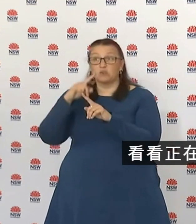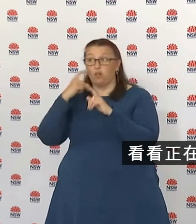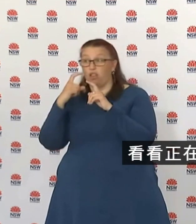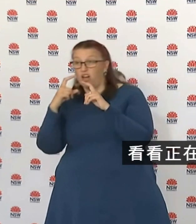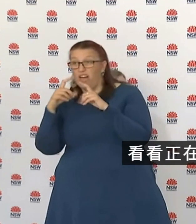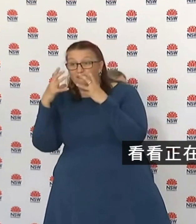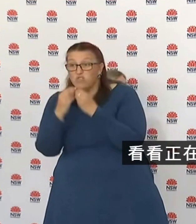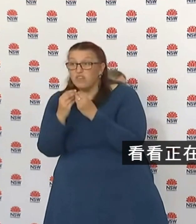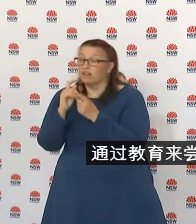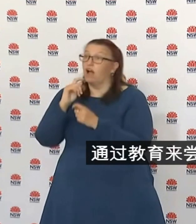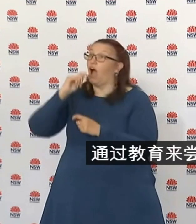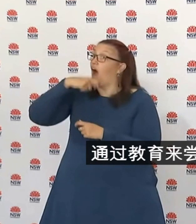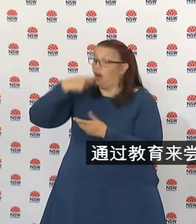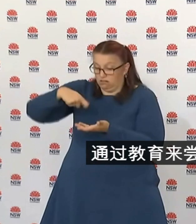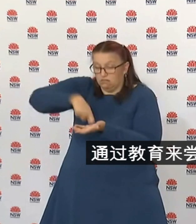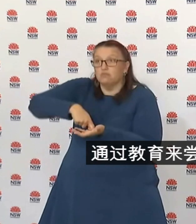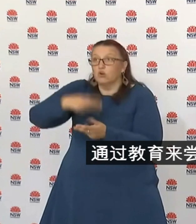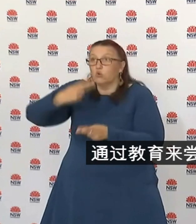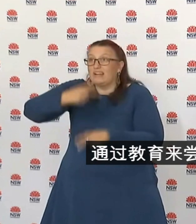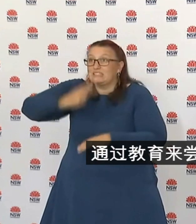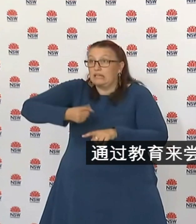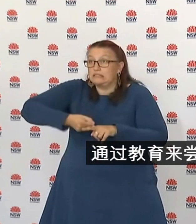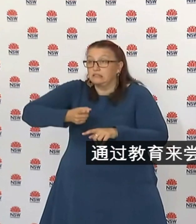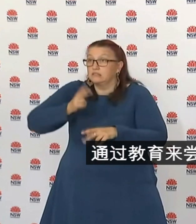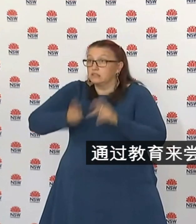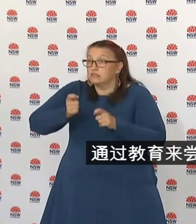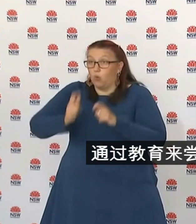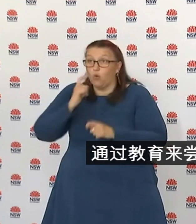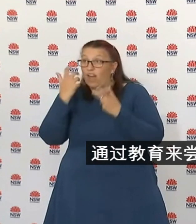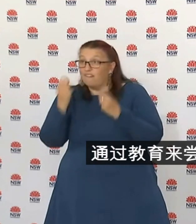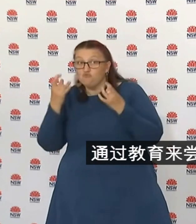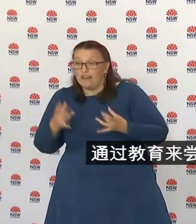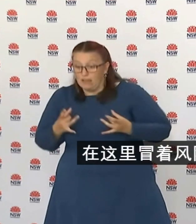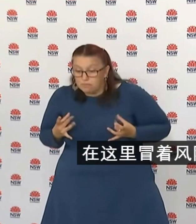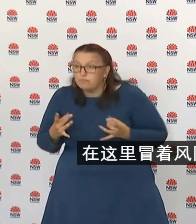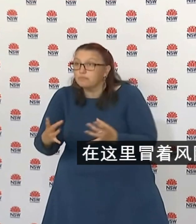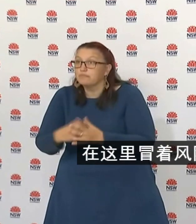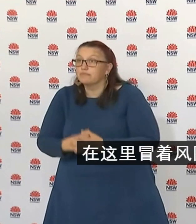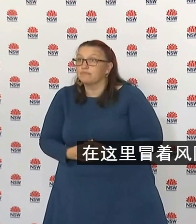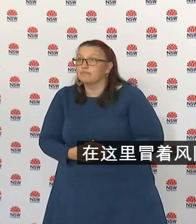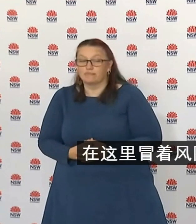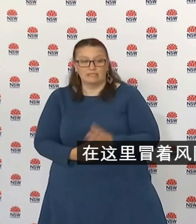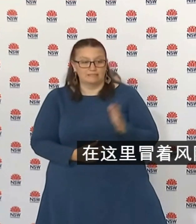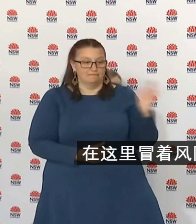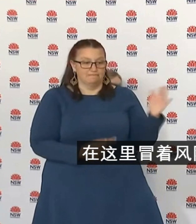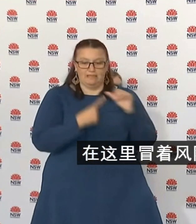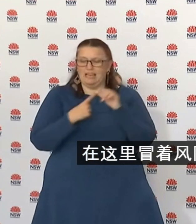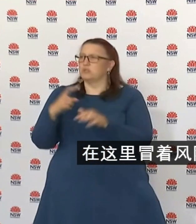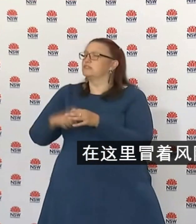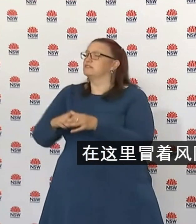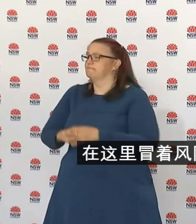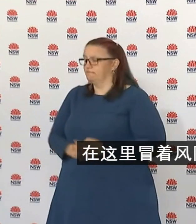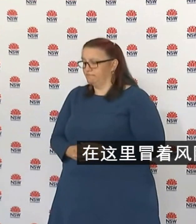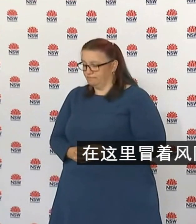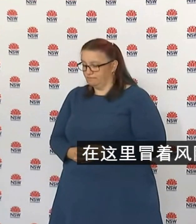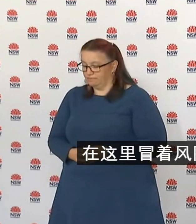doing their HSC, there's been a lot of work done by education to try and strike a balance, and everything is proportionate risk here. Students who've